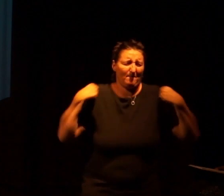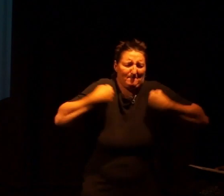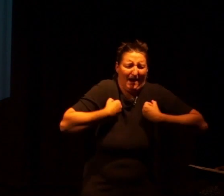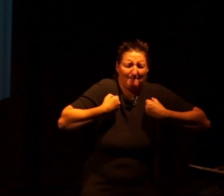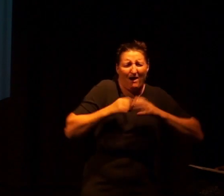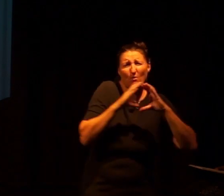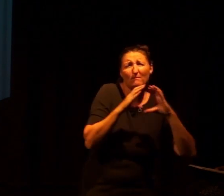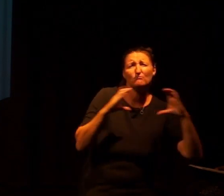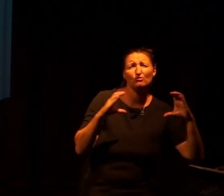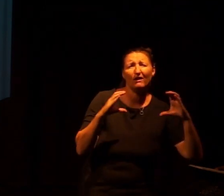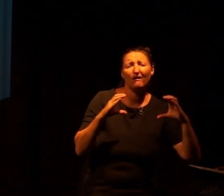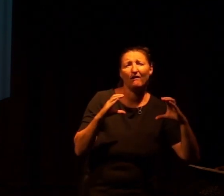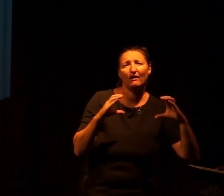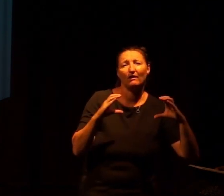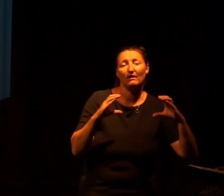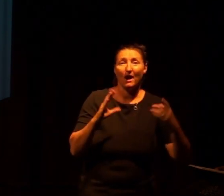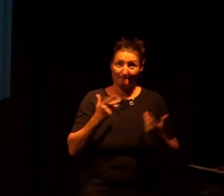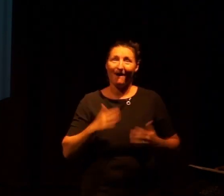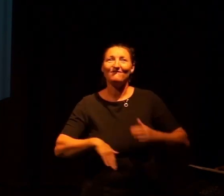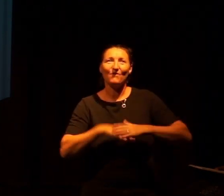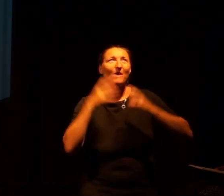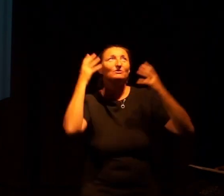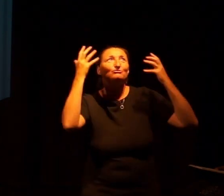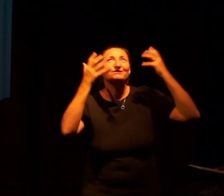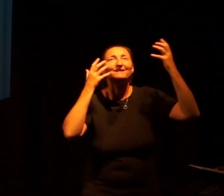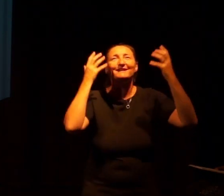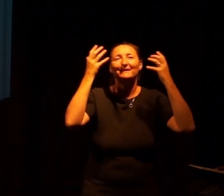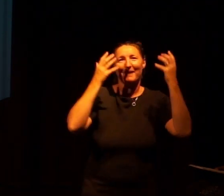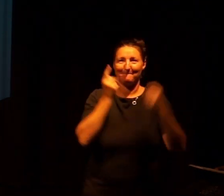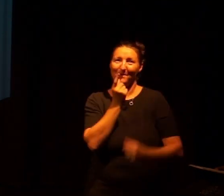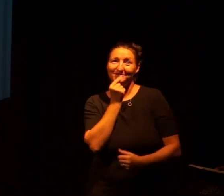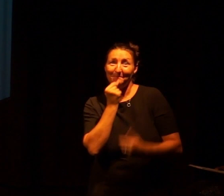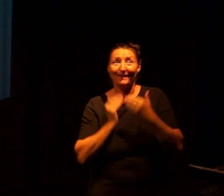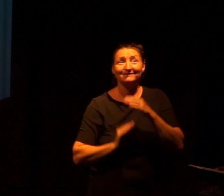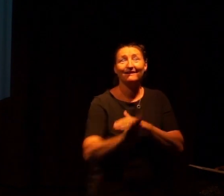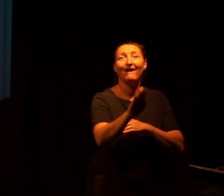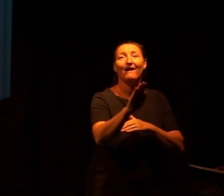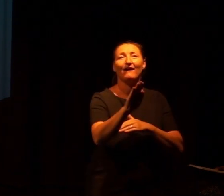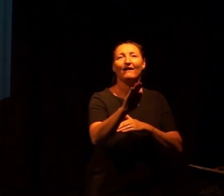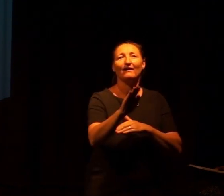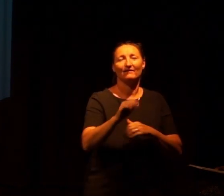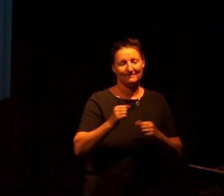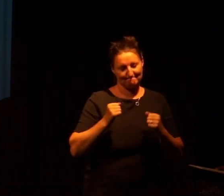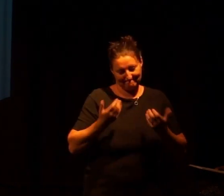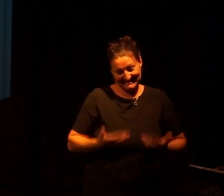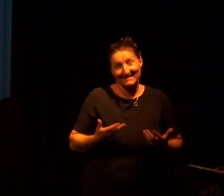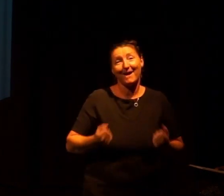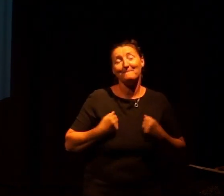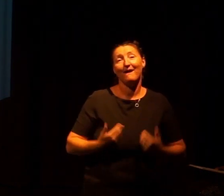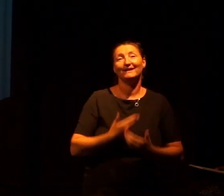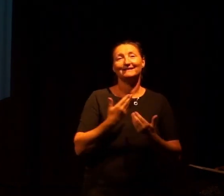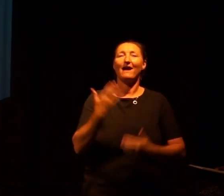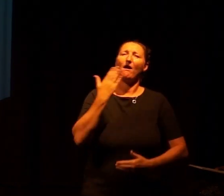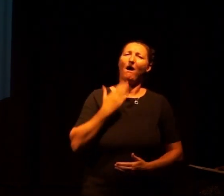my backpack, yet still full of dreams and possibilities. My days now bring